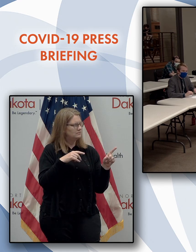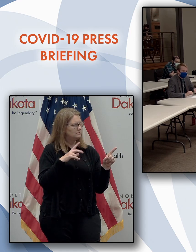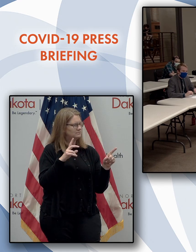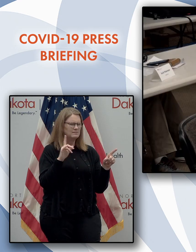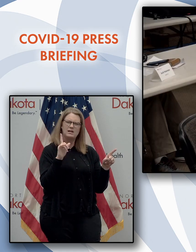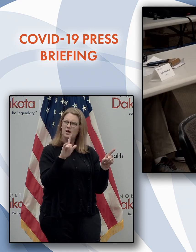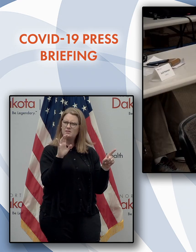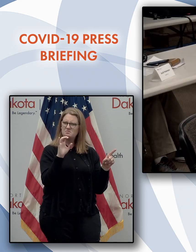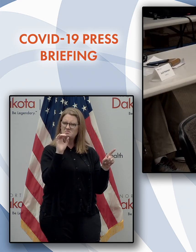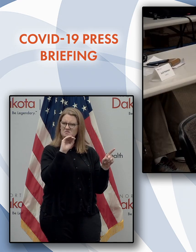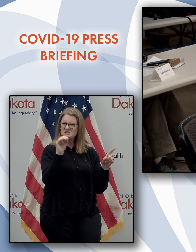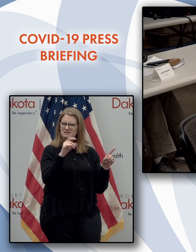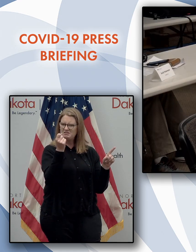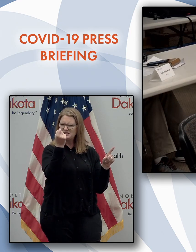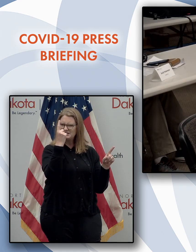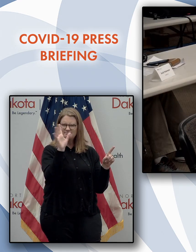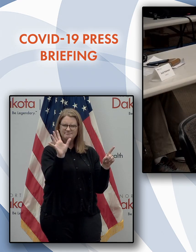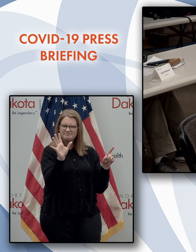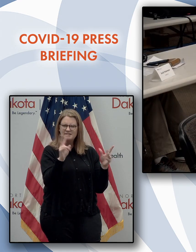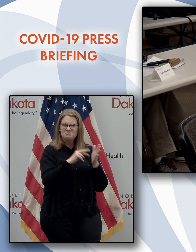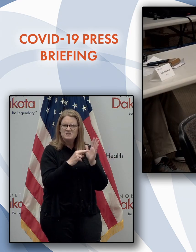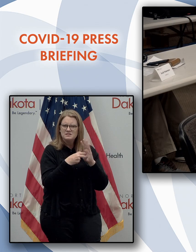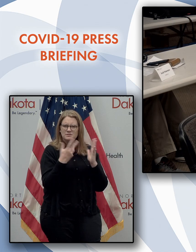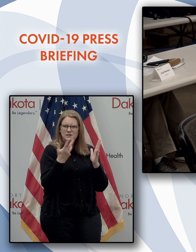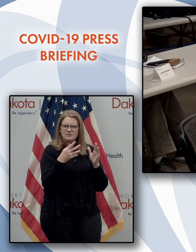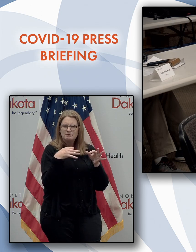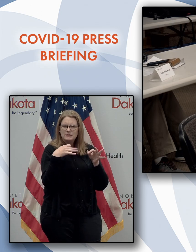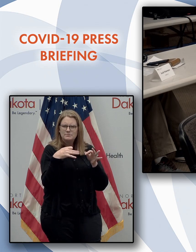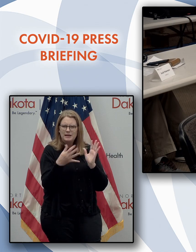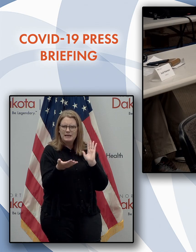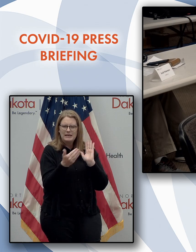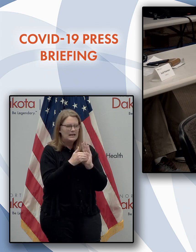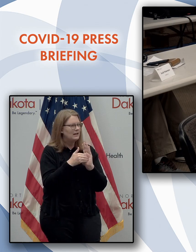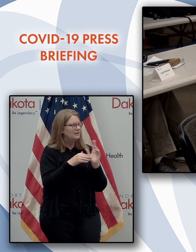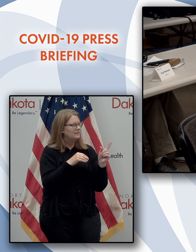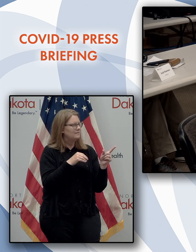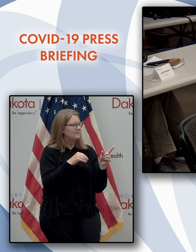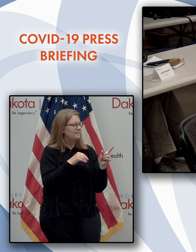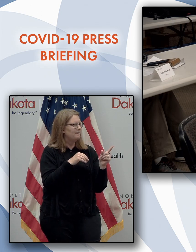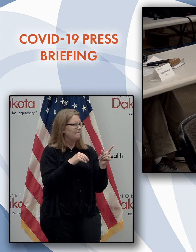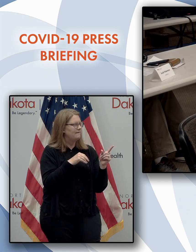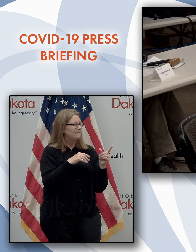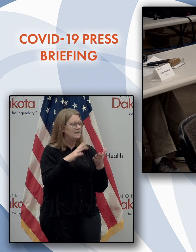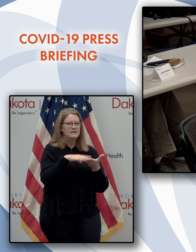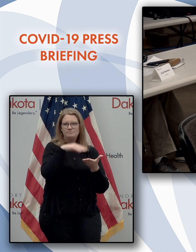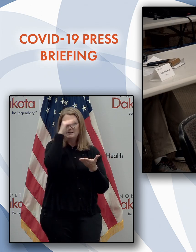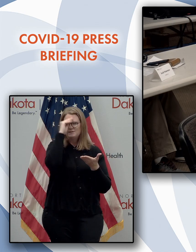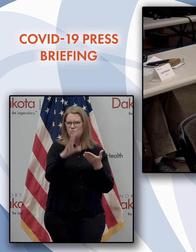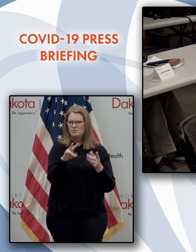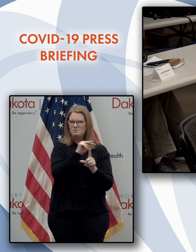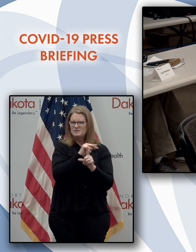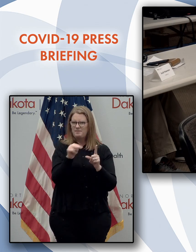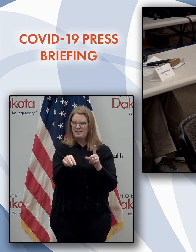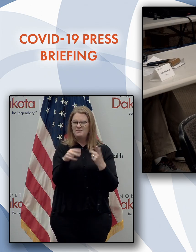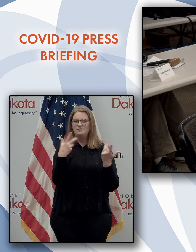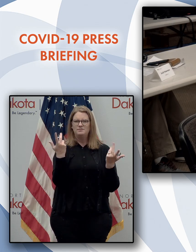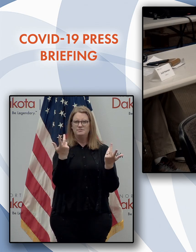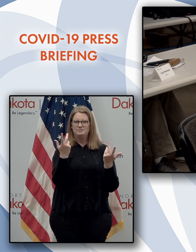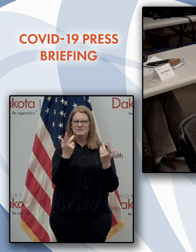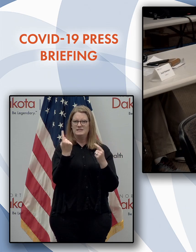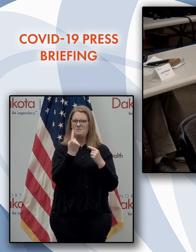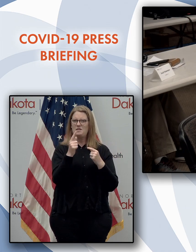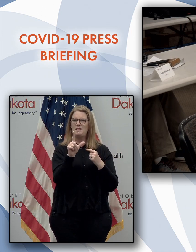grasp exactly like what this is, what this does. Can you kind of explain that again? And maybe from a student's perspective, is this something that they would be